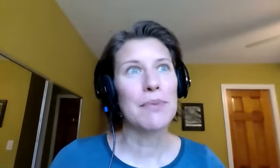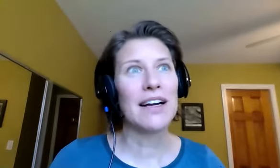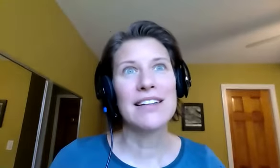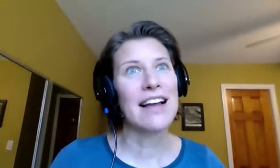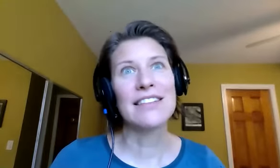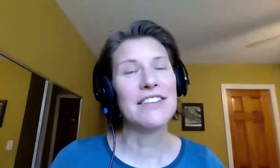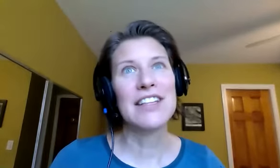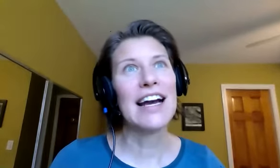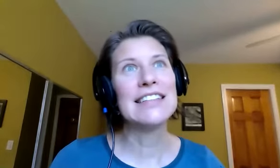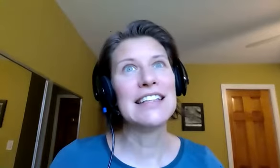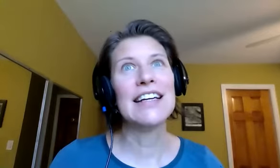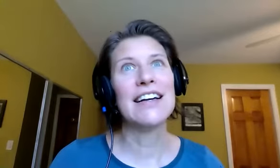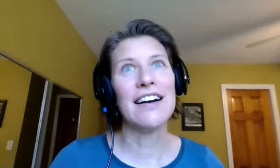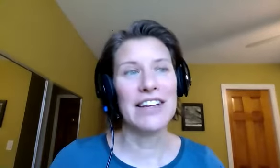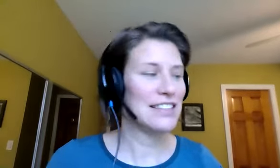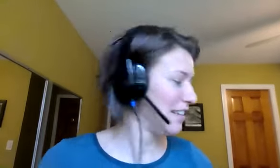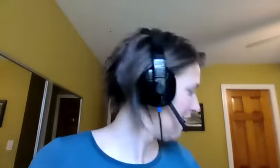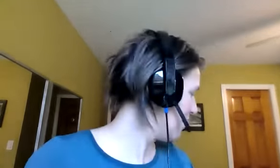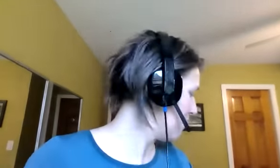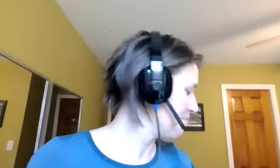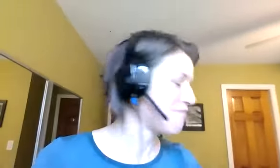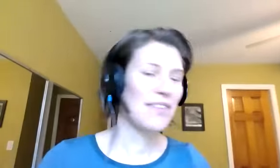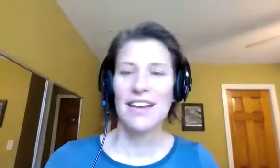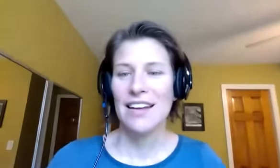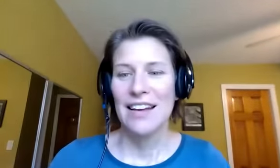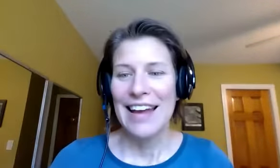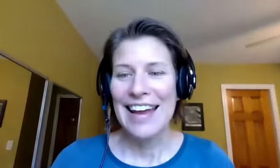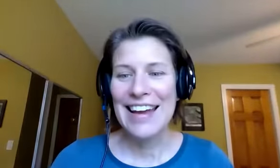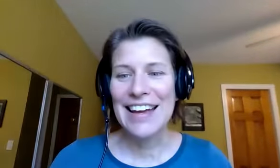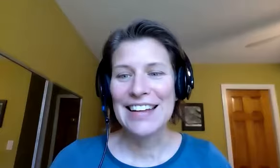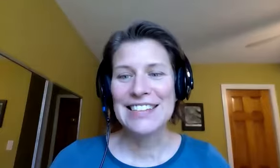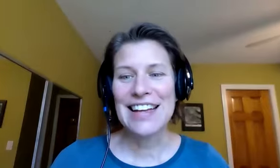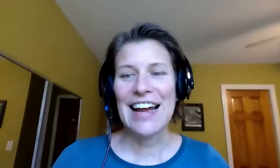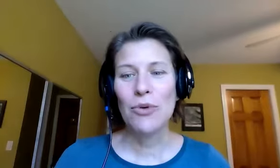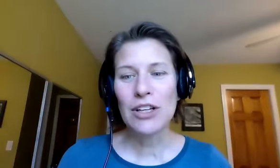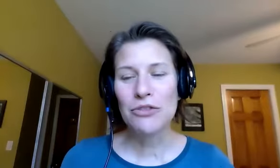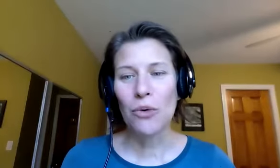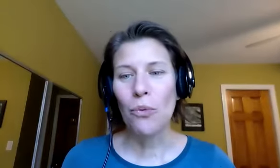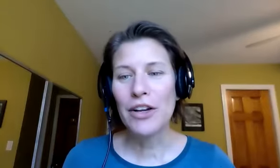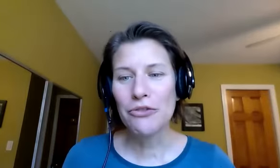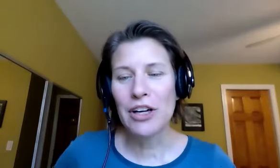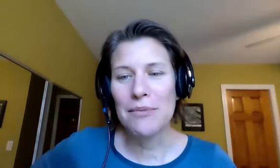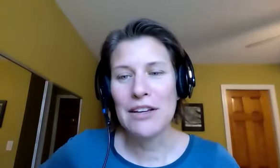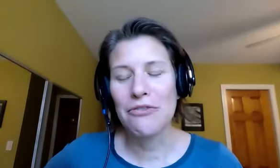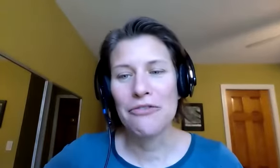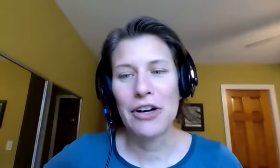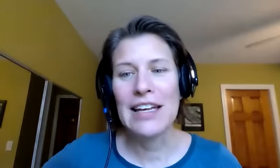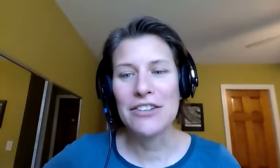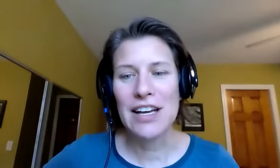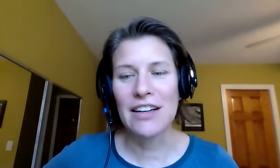because I loved the idea of it. Um, and I worked for a wonderful company for eight years out of